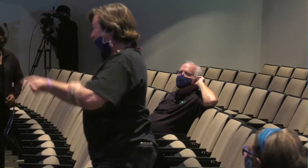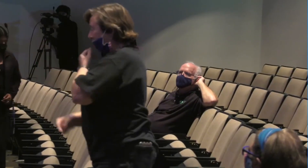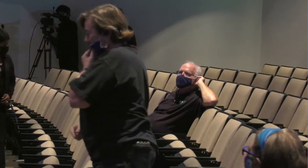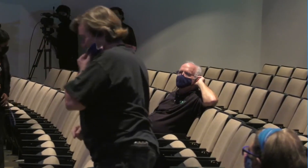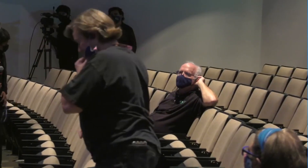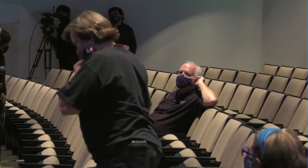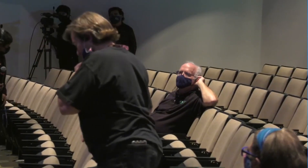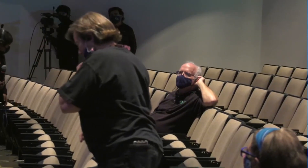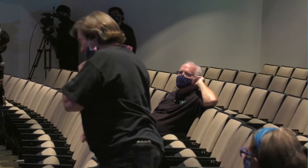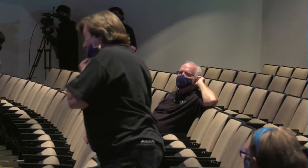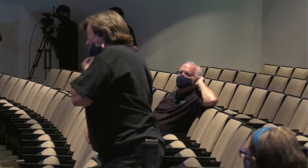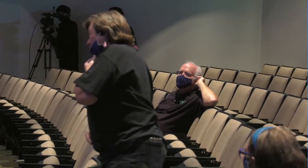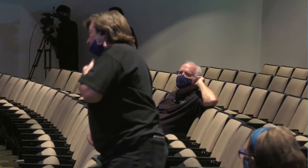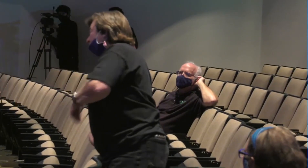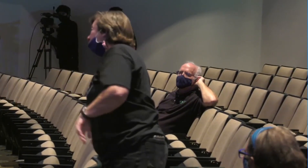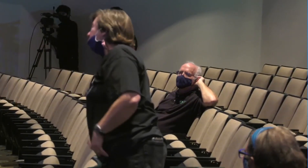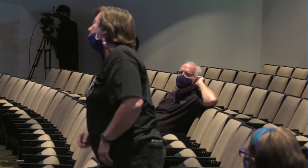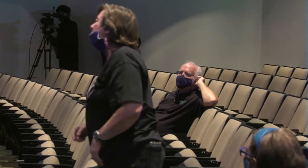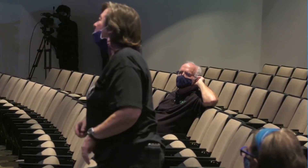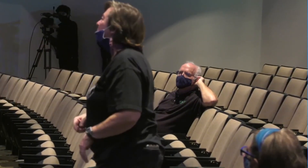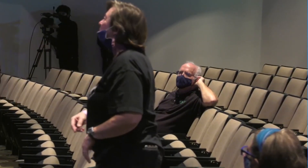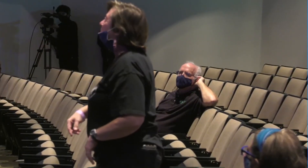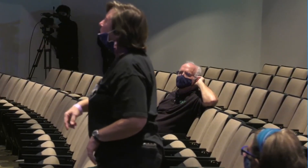I have a question for you, Dr. Wolf.